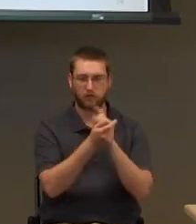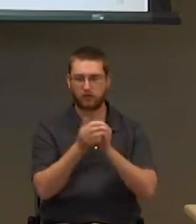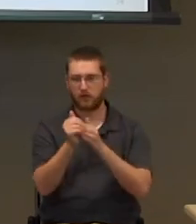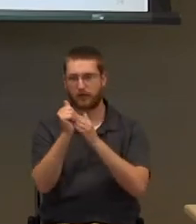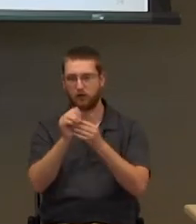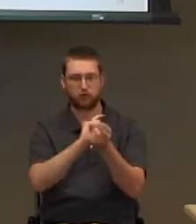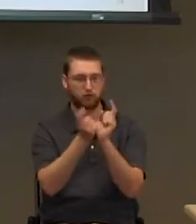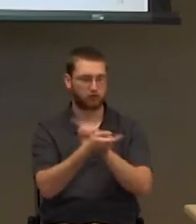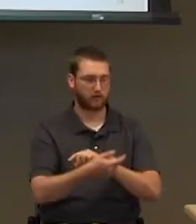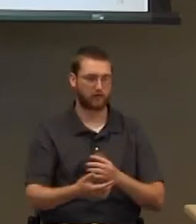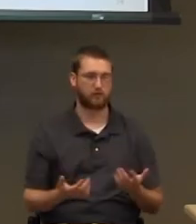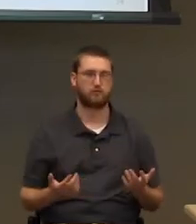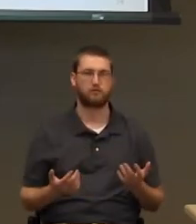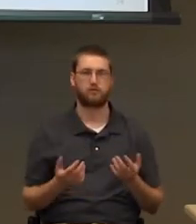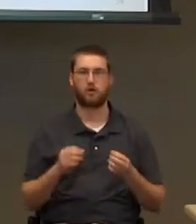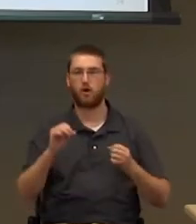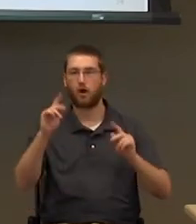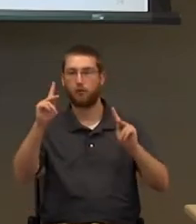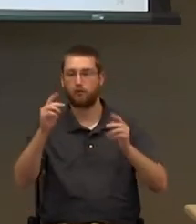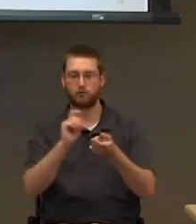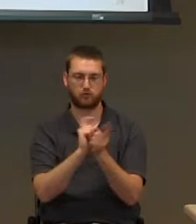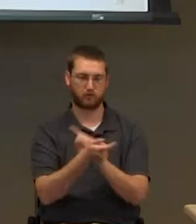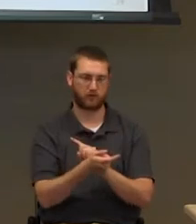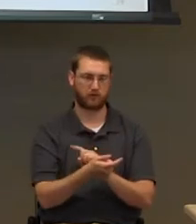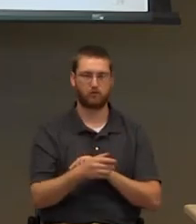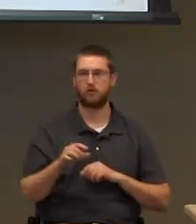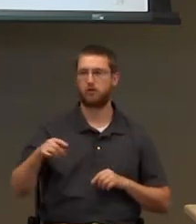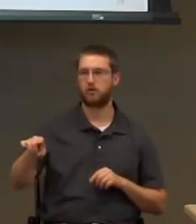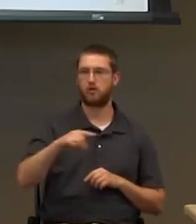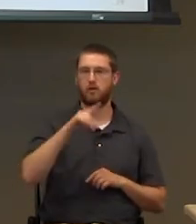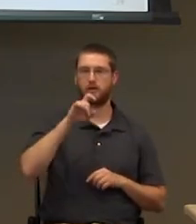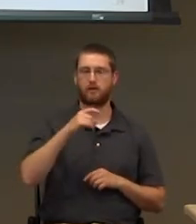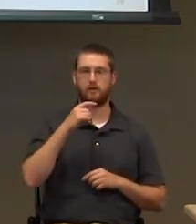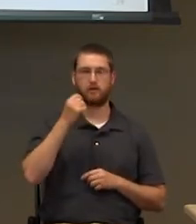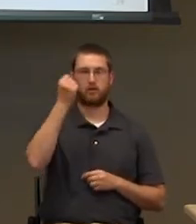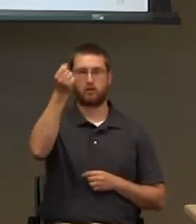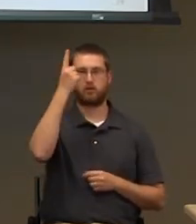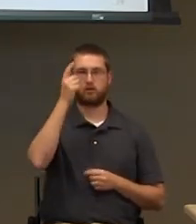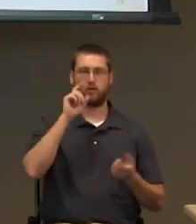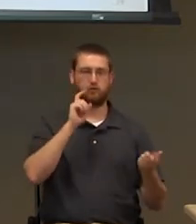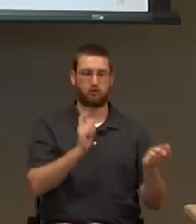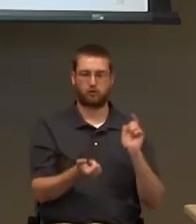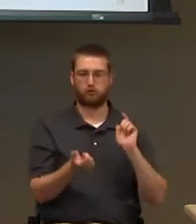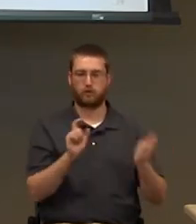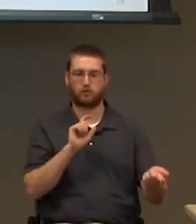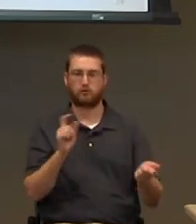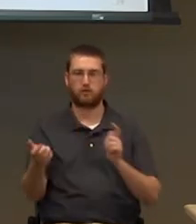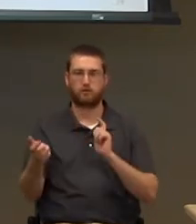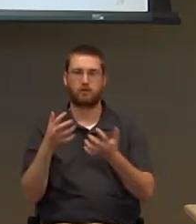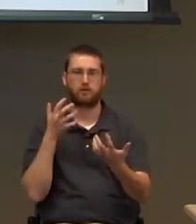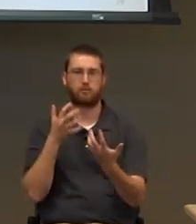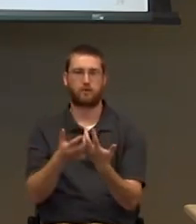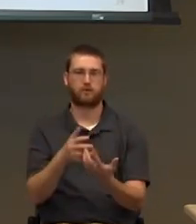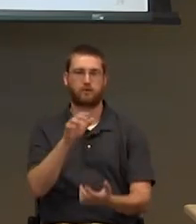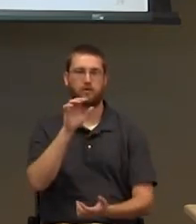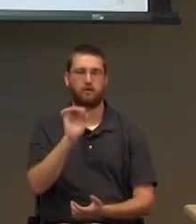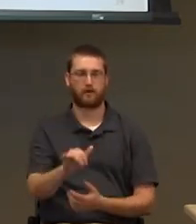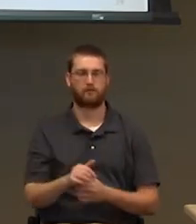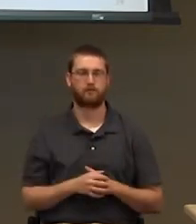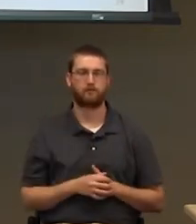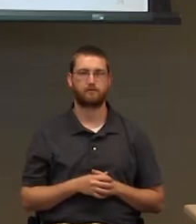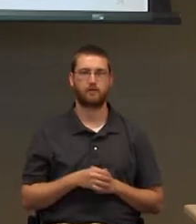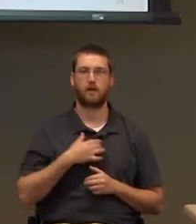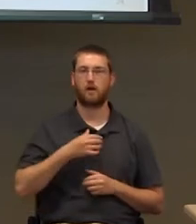going to change, your opportunities are going to change, and you need to be constantly refreshing that look to make sure that you are staying with